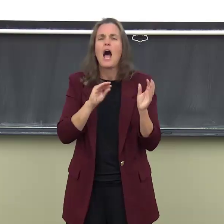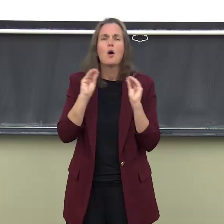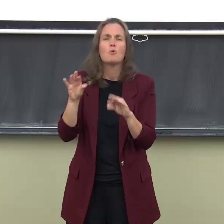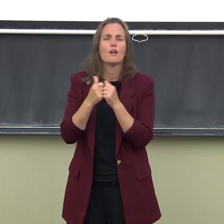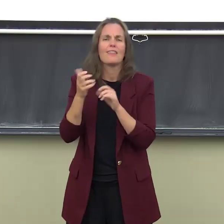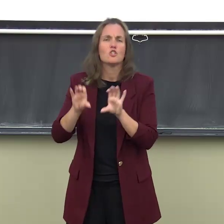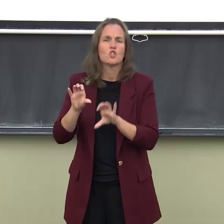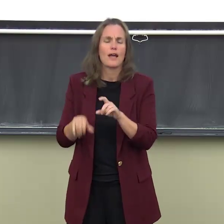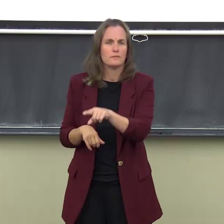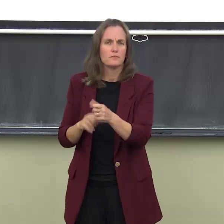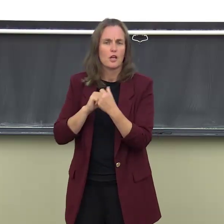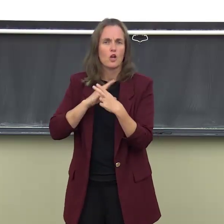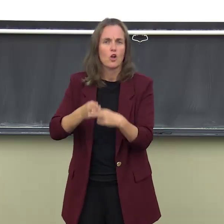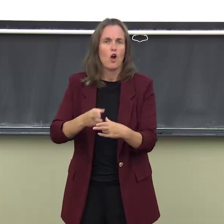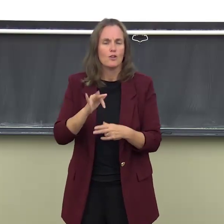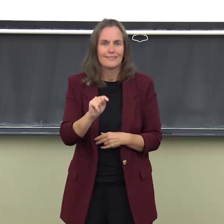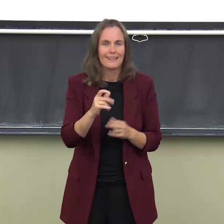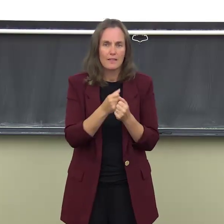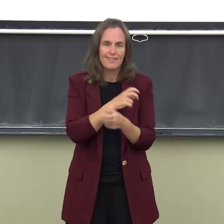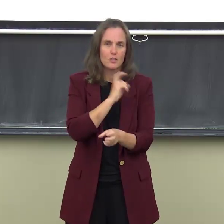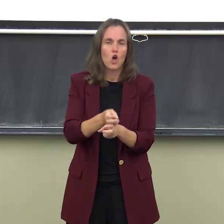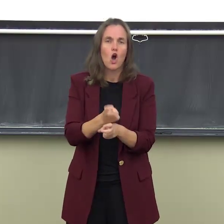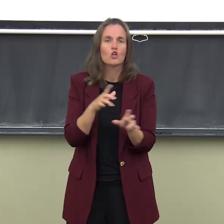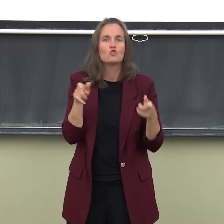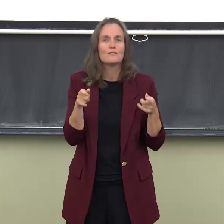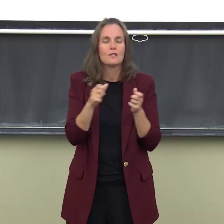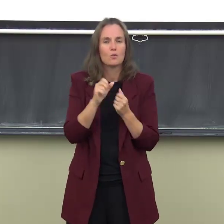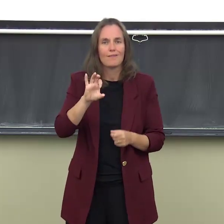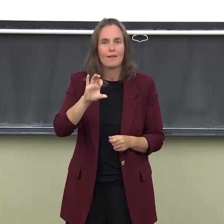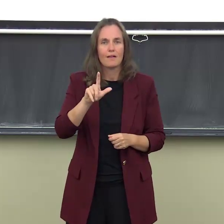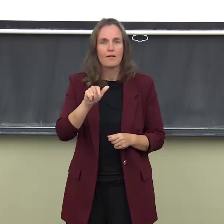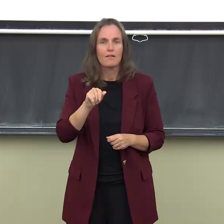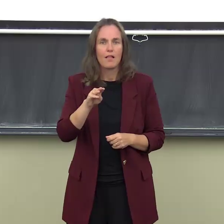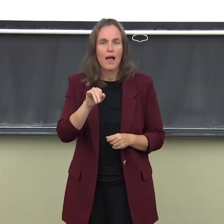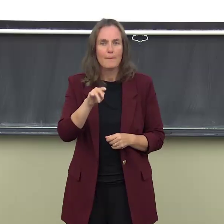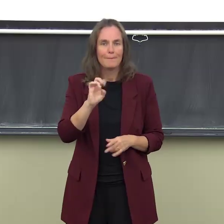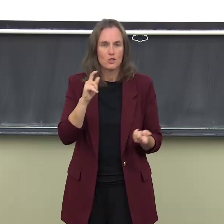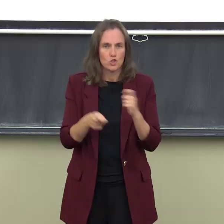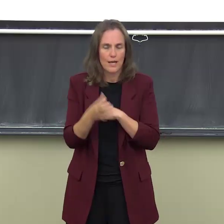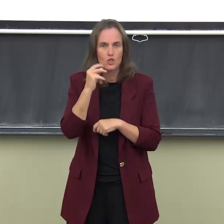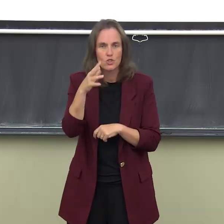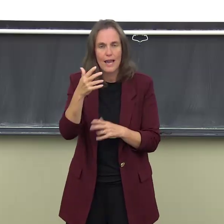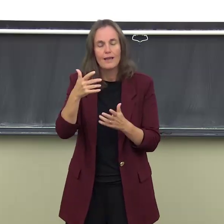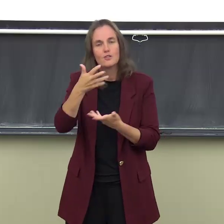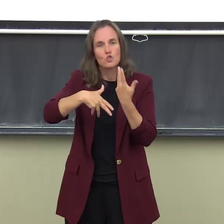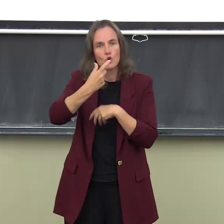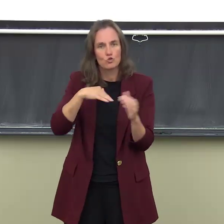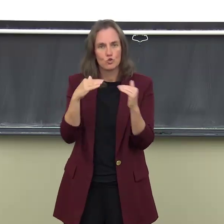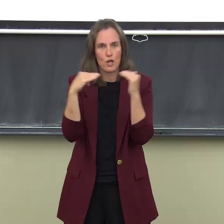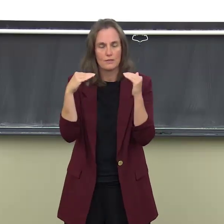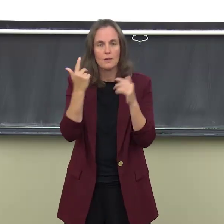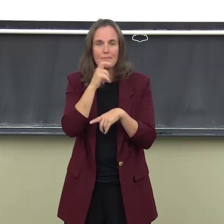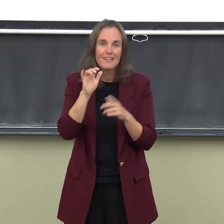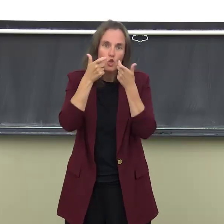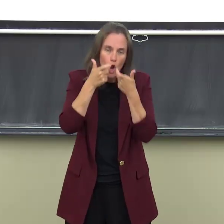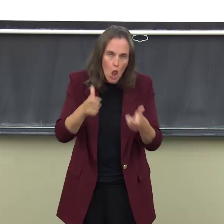him, calls it, that is so hard to deal with climate change, with social justice, because they are such large